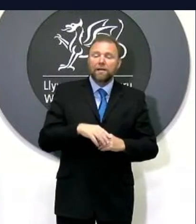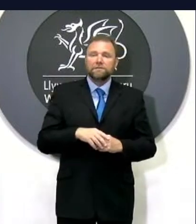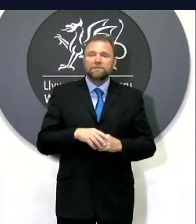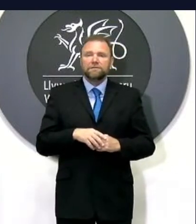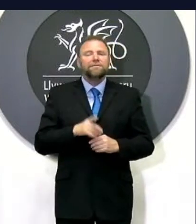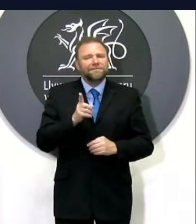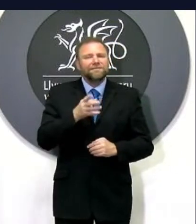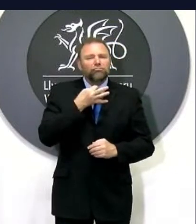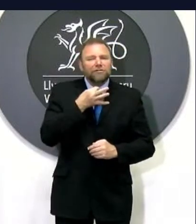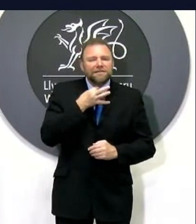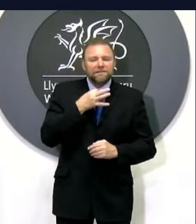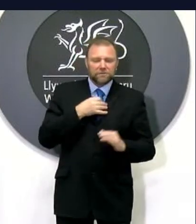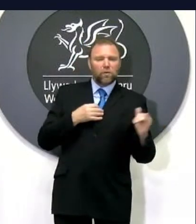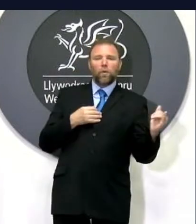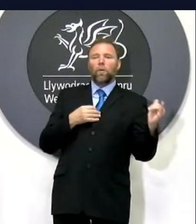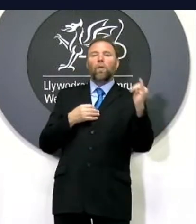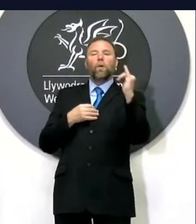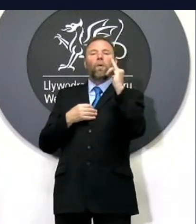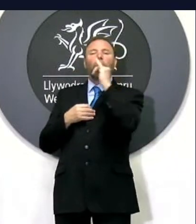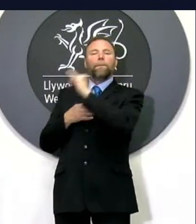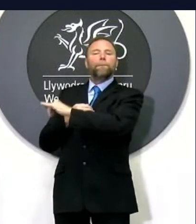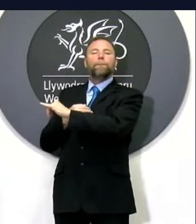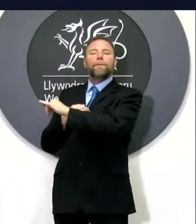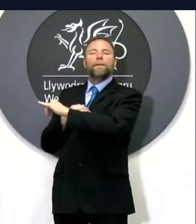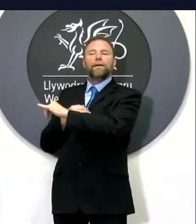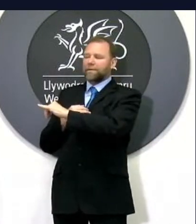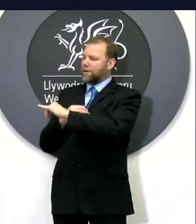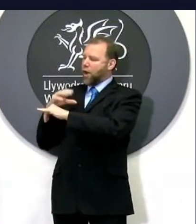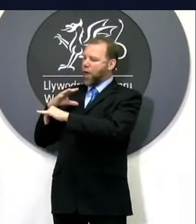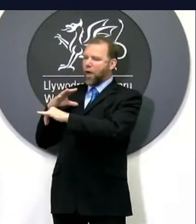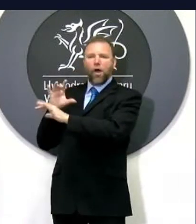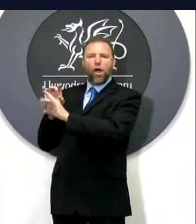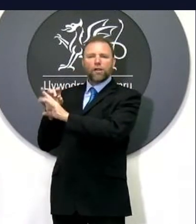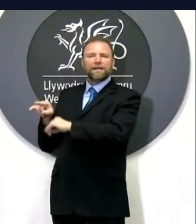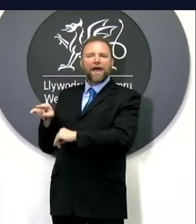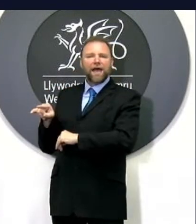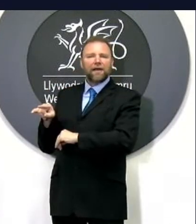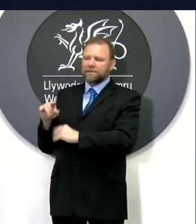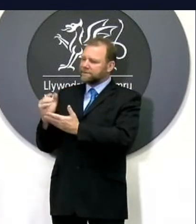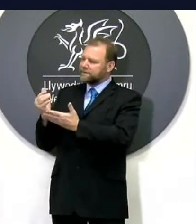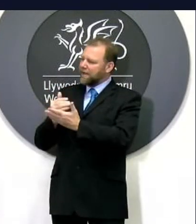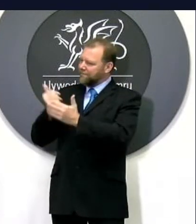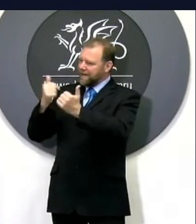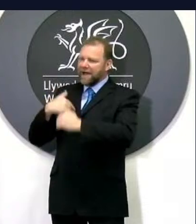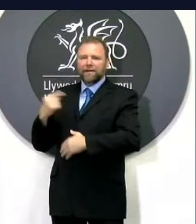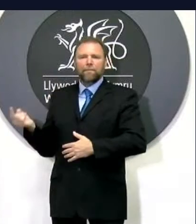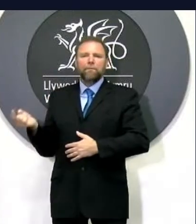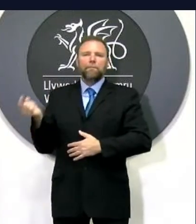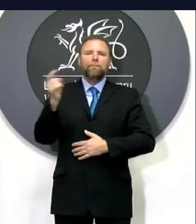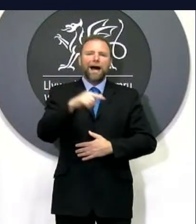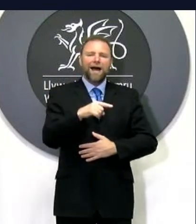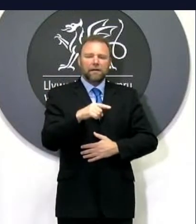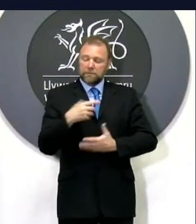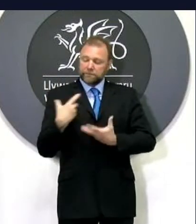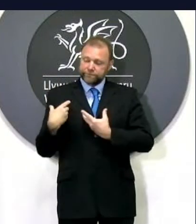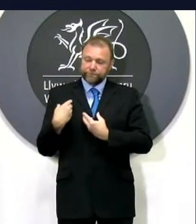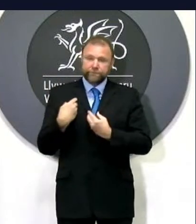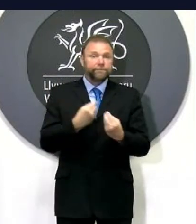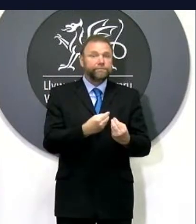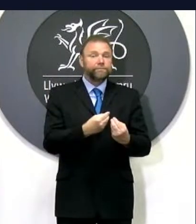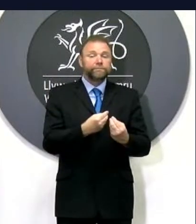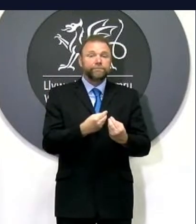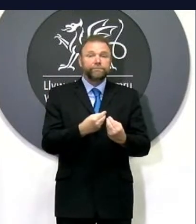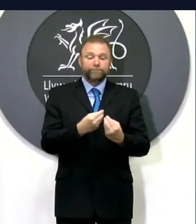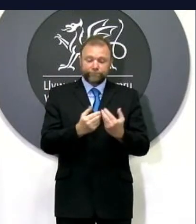back with you here. And you know, it's not to shame anybody, but it is, if I'm asked for